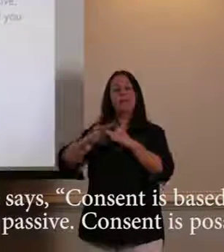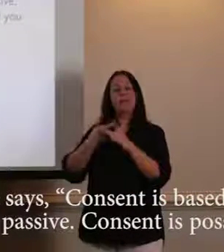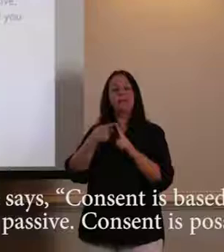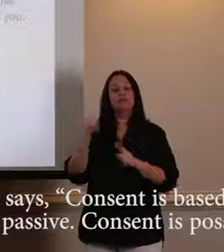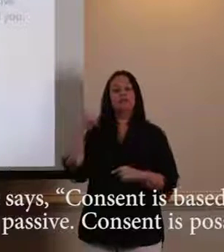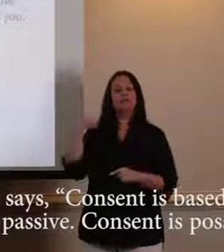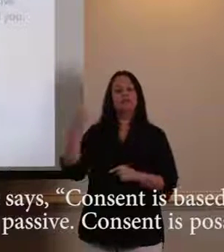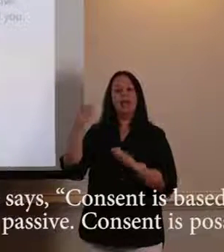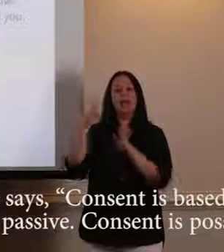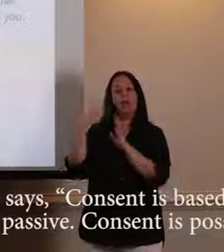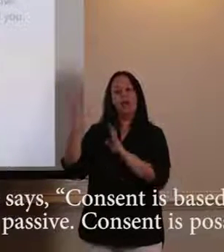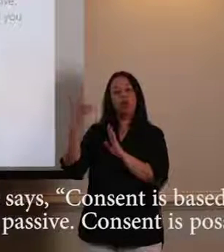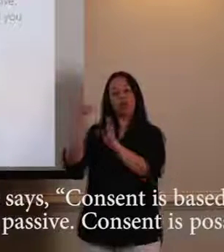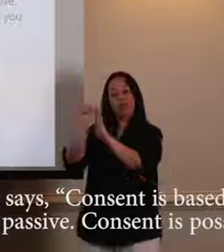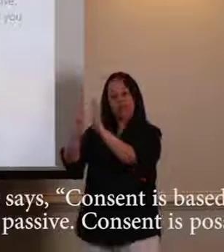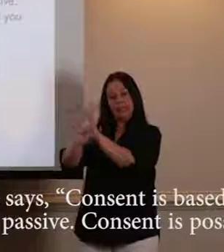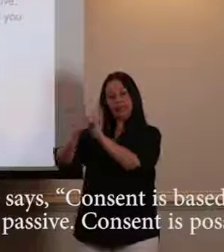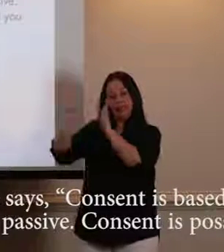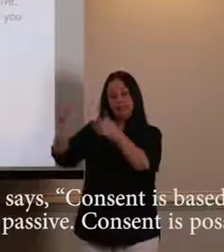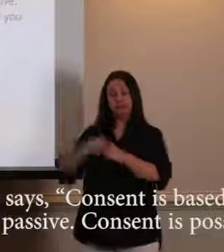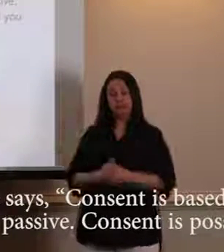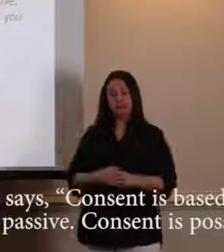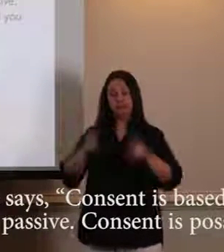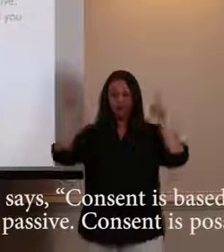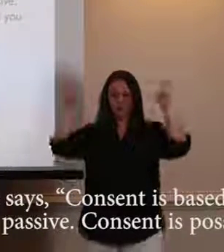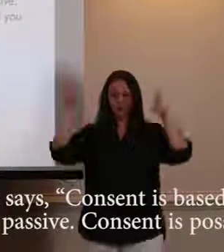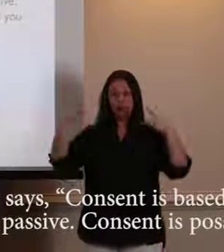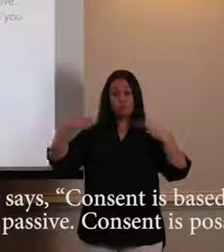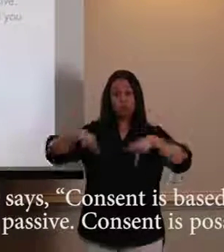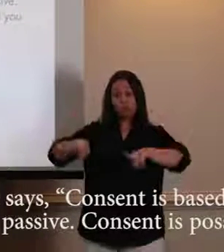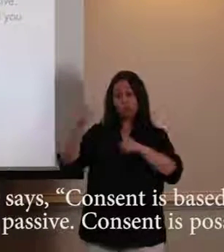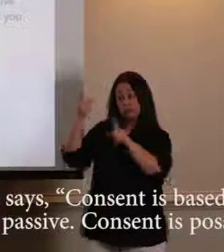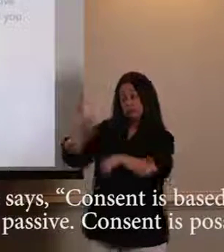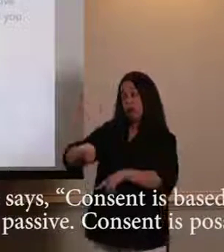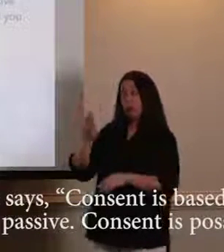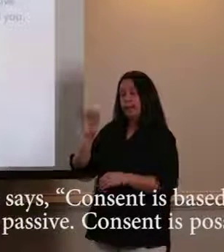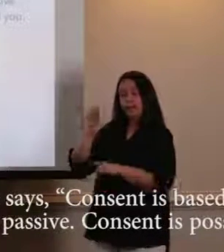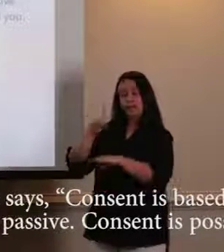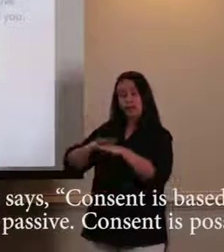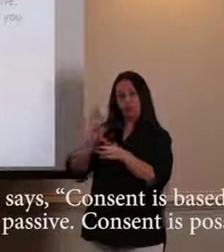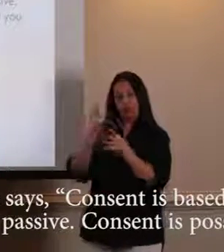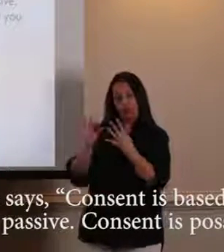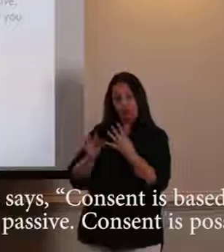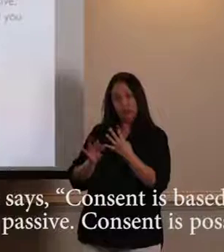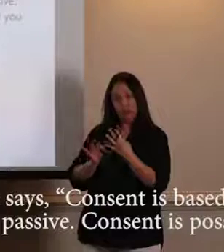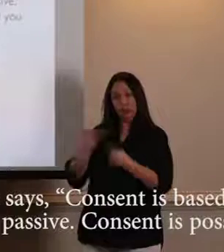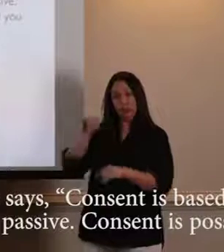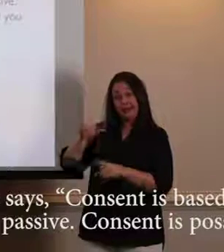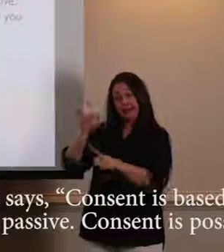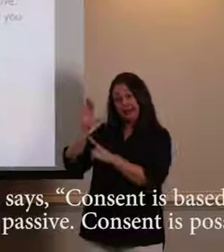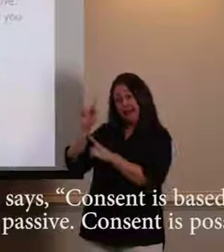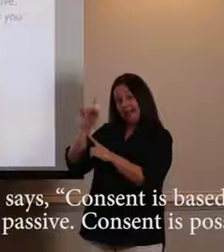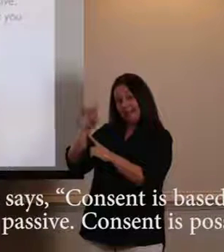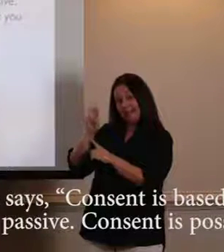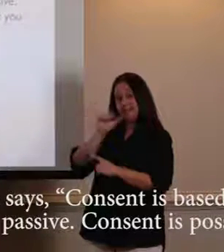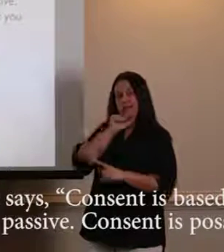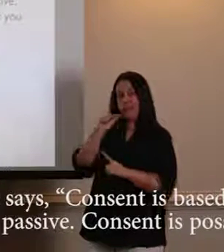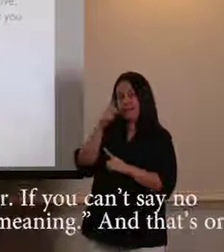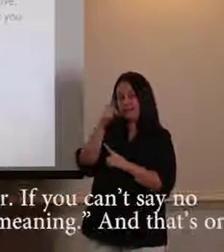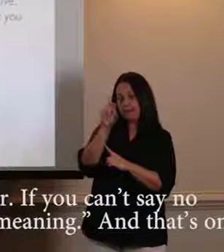says, consent is based on choice. Consent is active, not passive. Consent is possible only